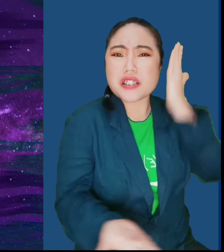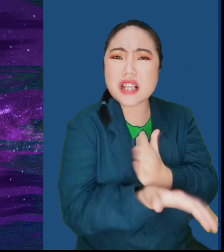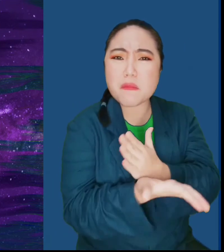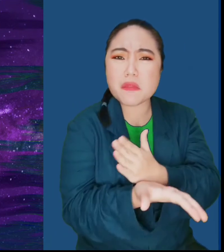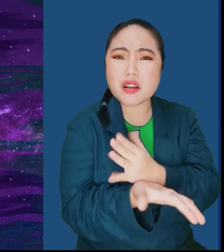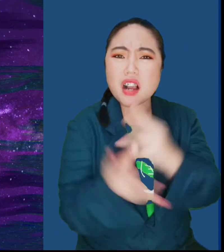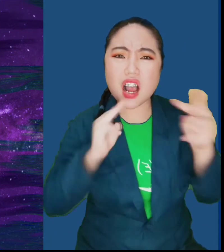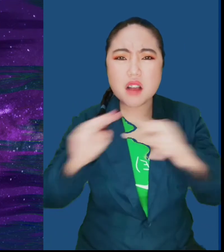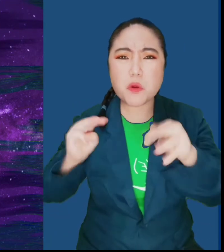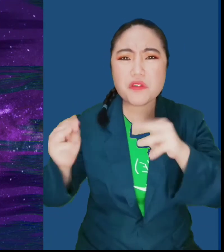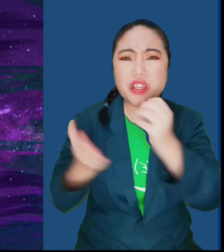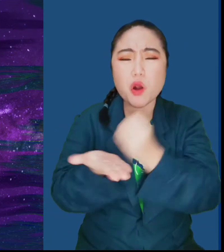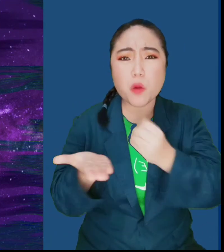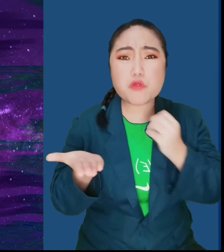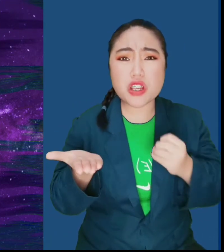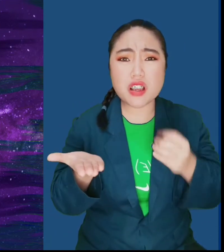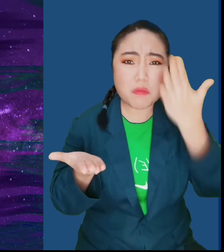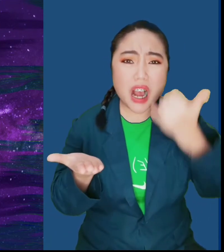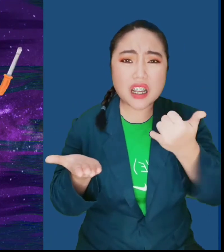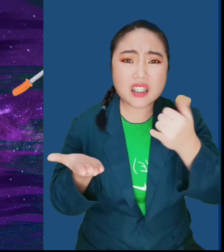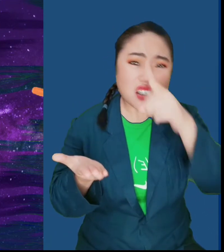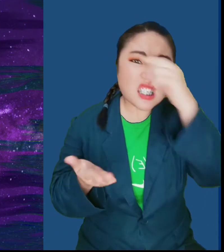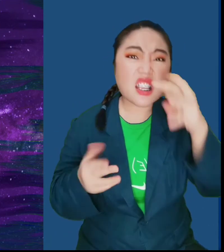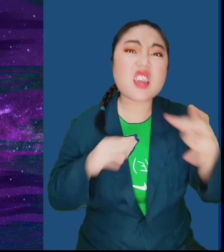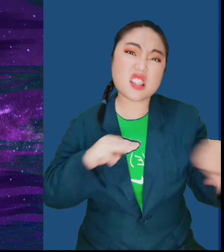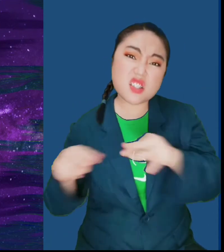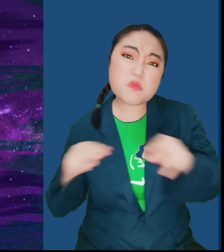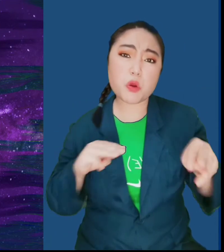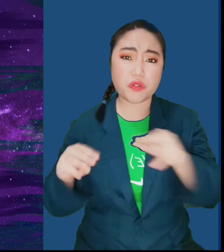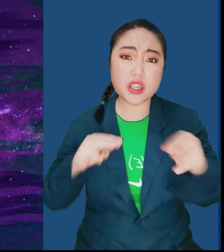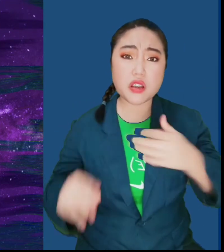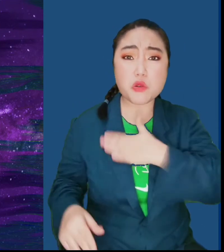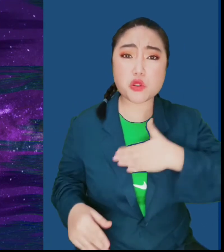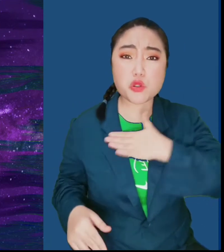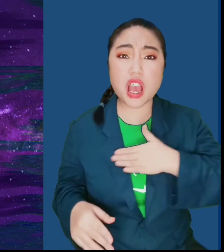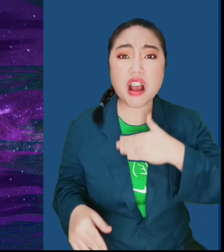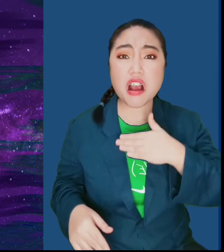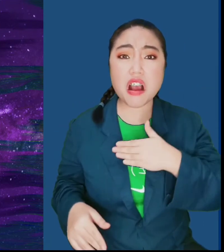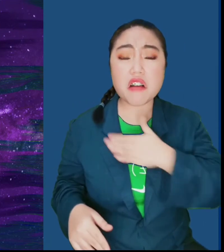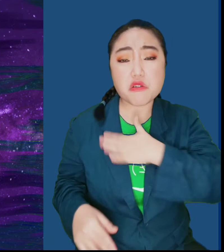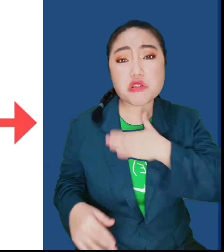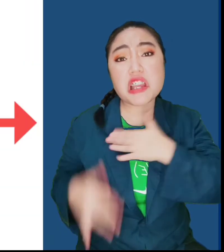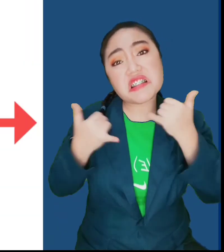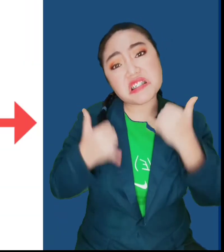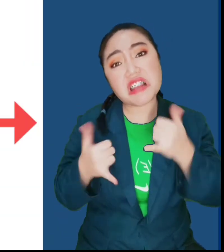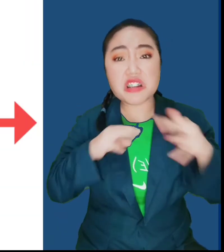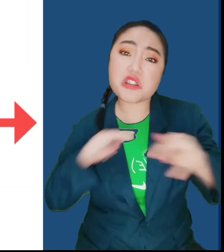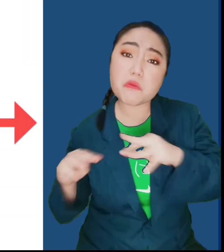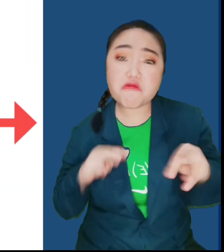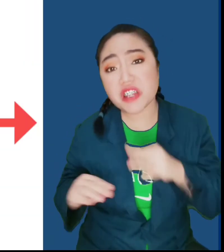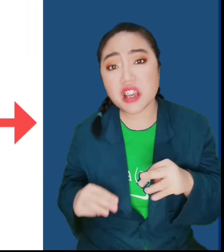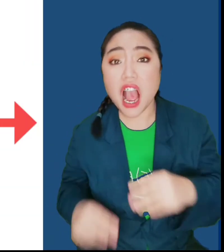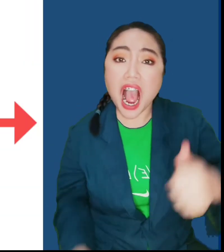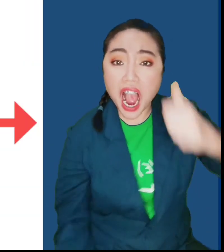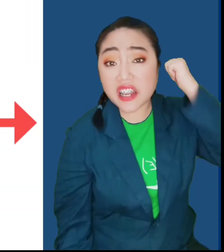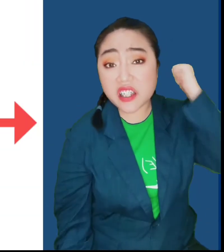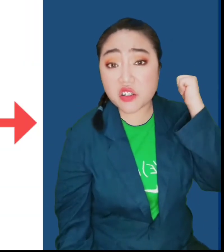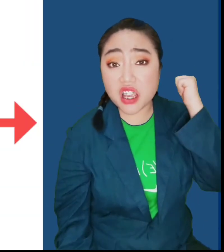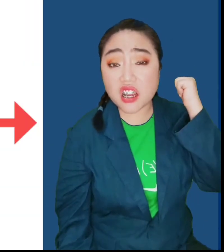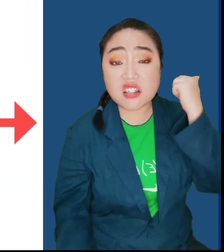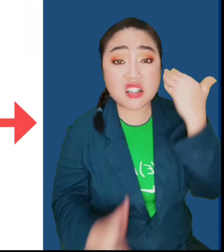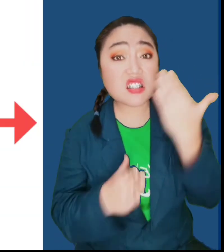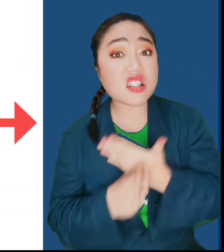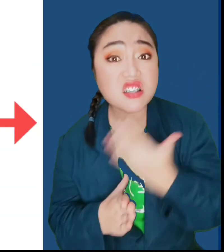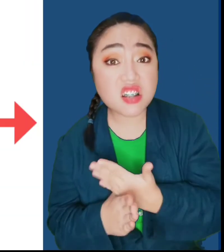It would be hard to stop a moving object. Why? Because of its motion. If